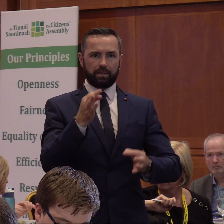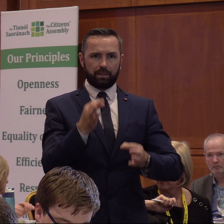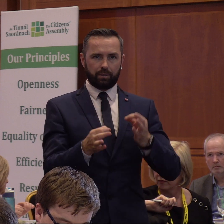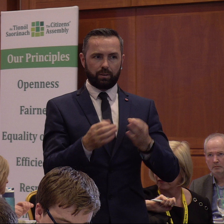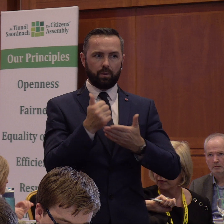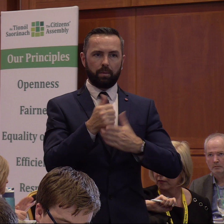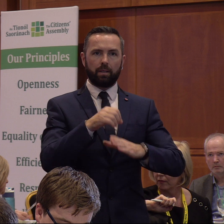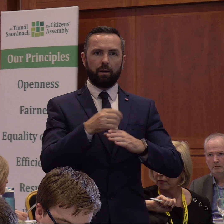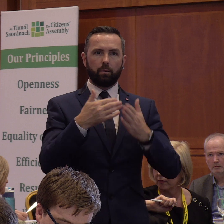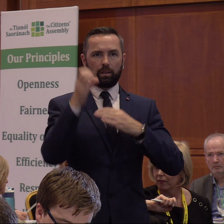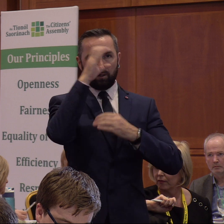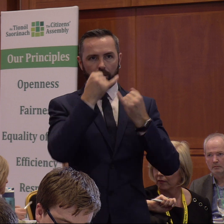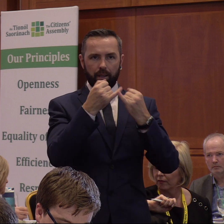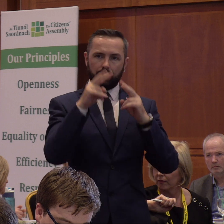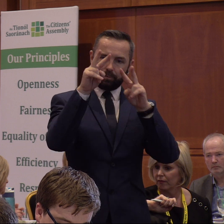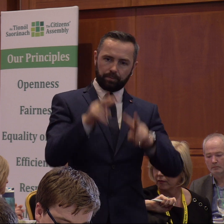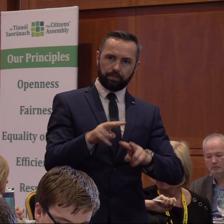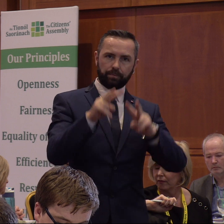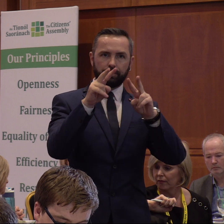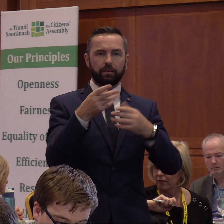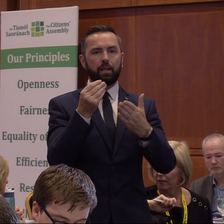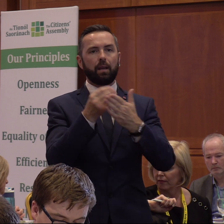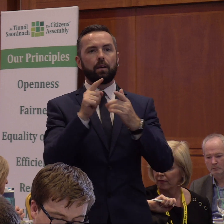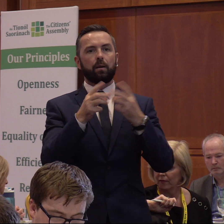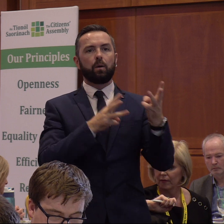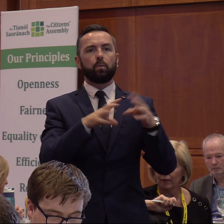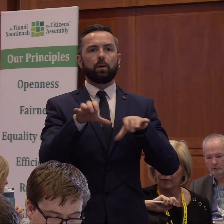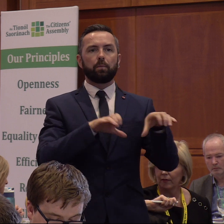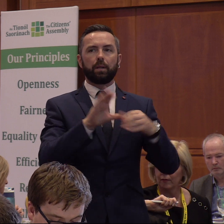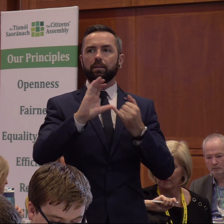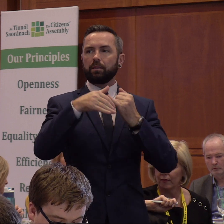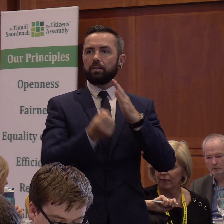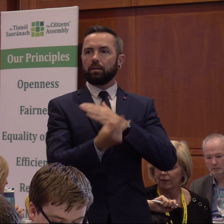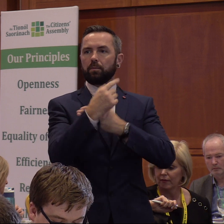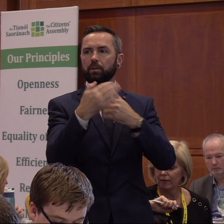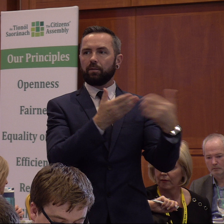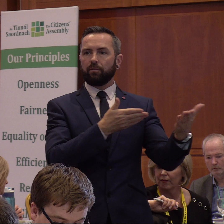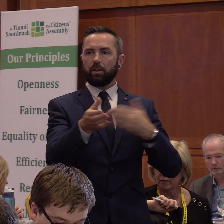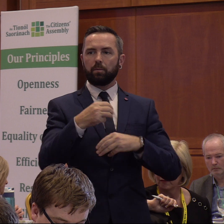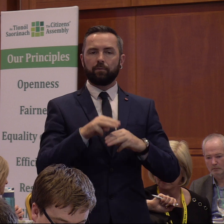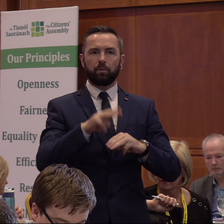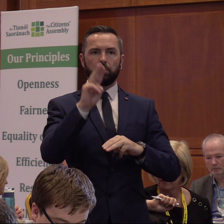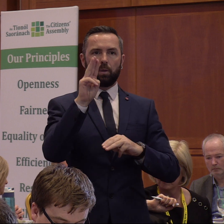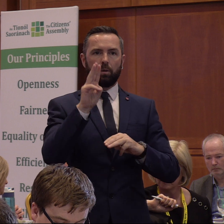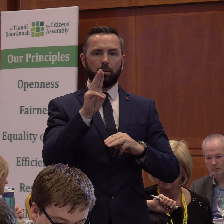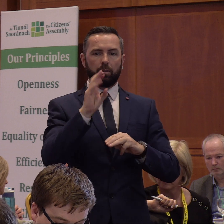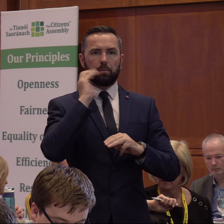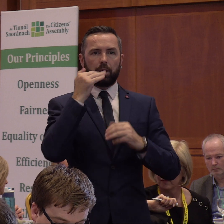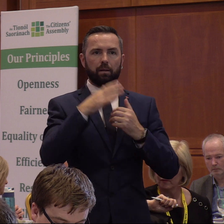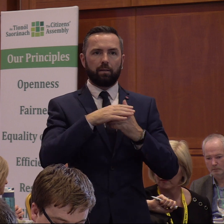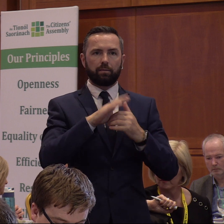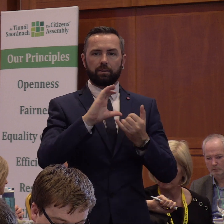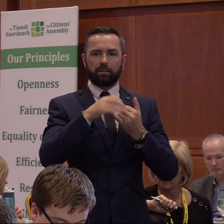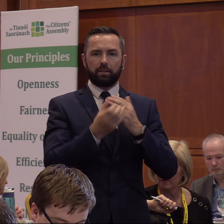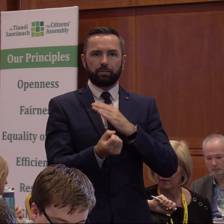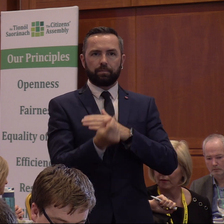politicians based on appearance. Economic and workplace opportunities available to more due to the opportunity